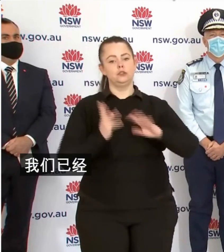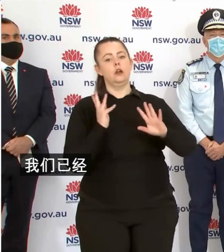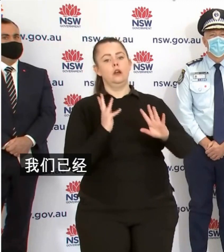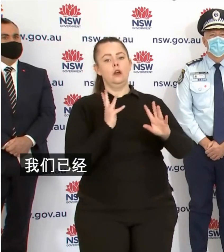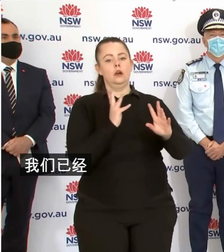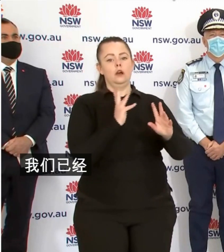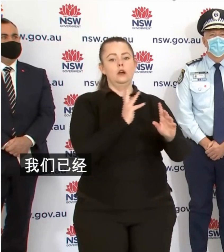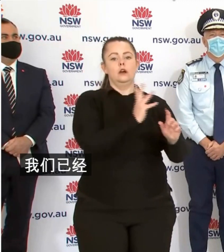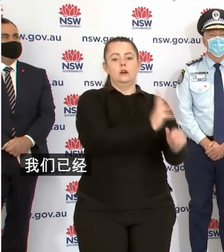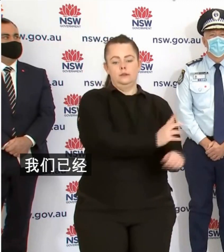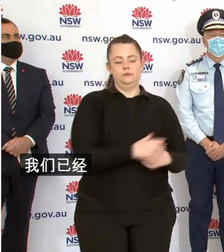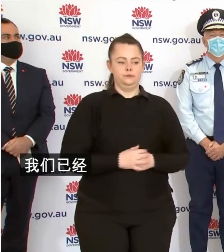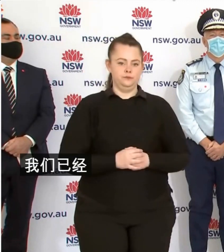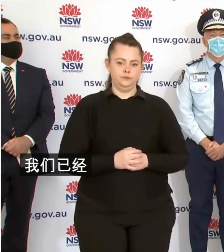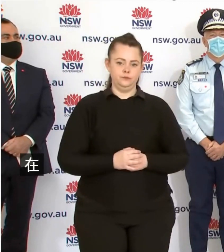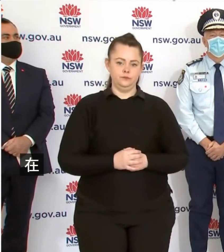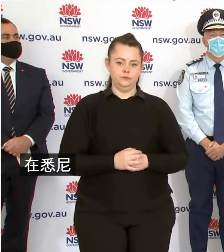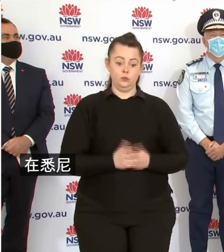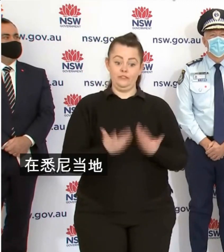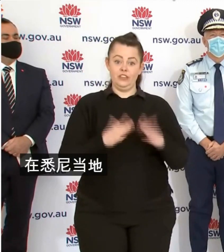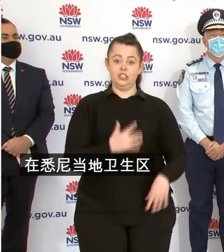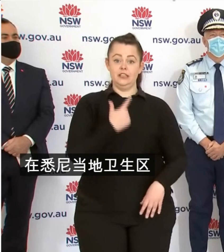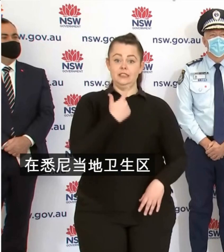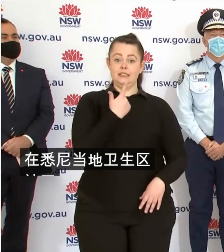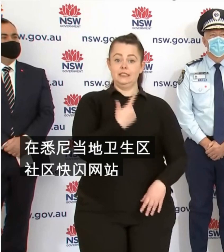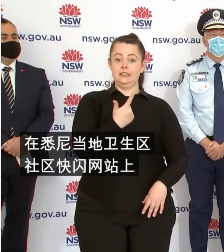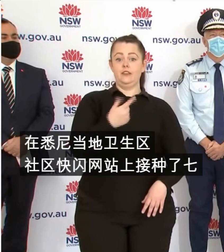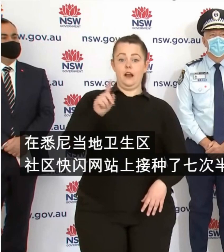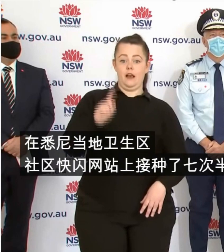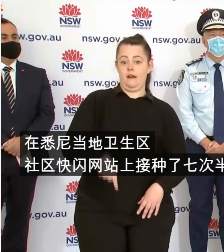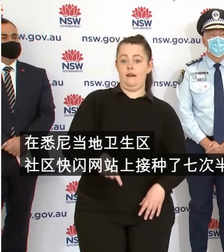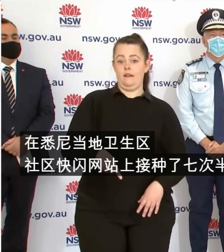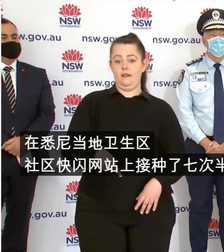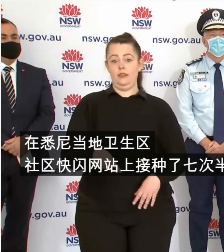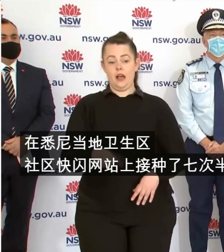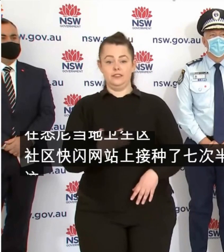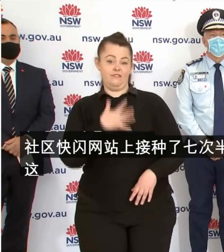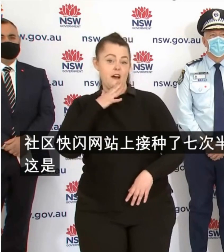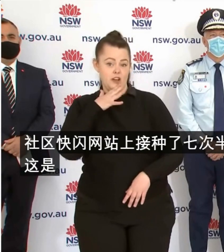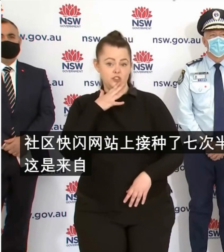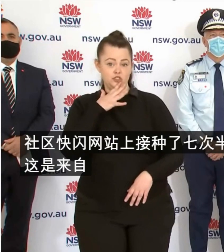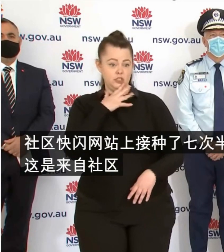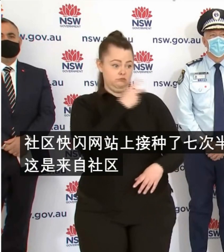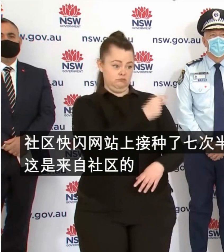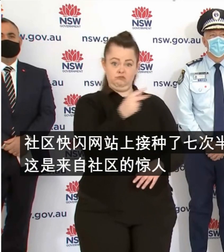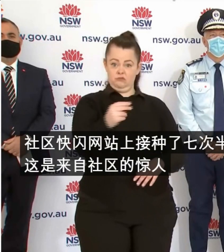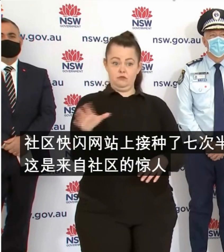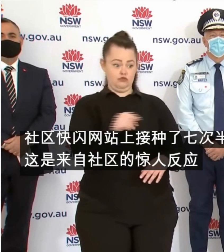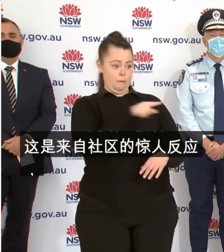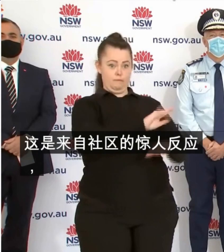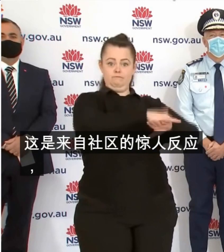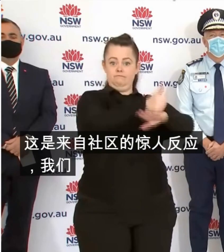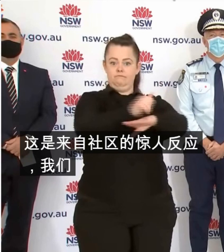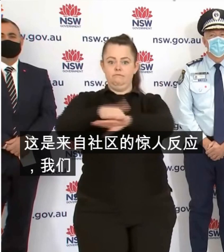over 7,500 vaccinations across our Sydney Local Health District community pop-up sites. This is a phenomenal response